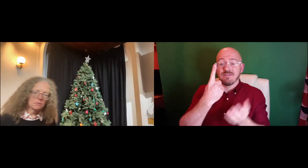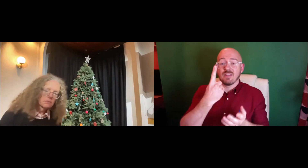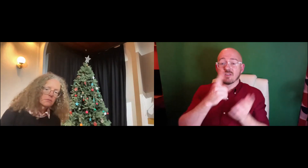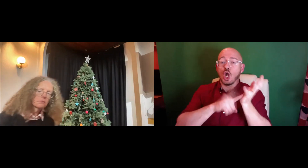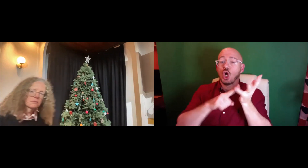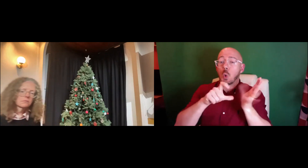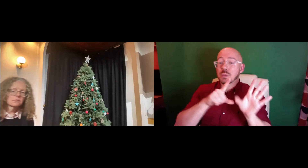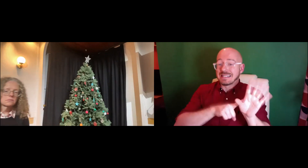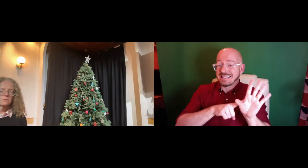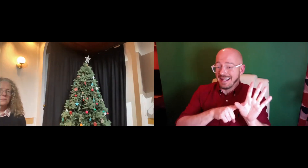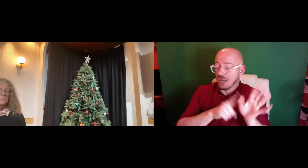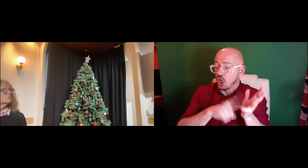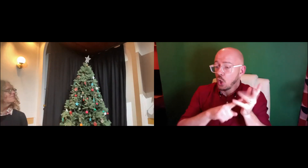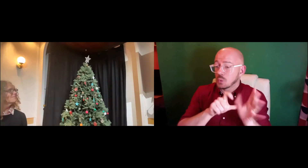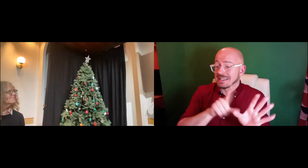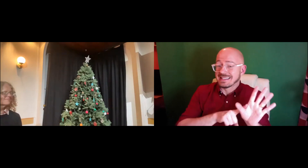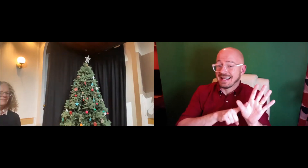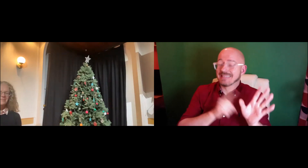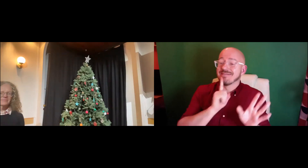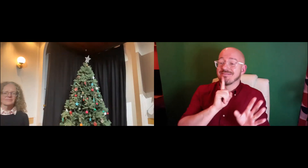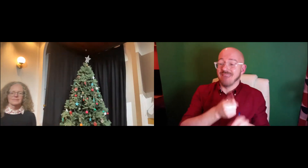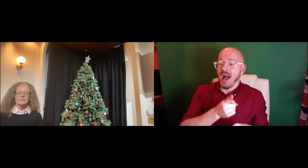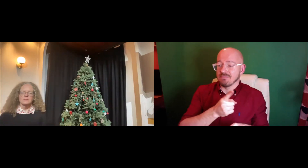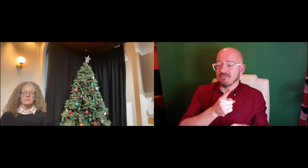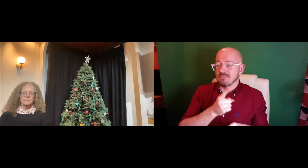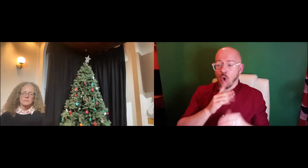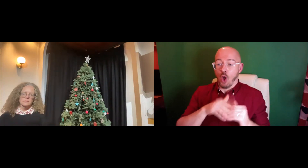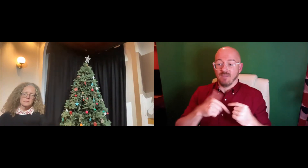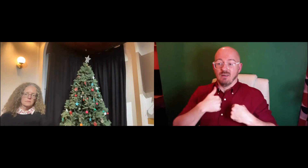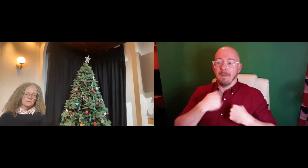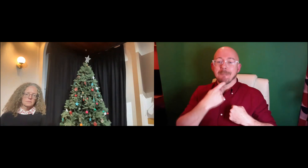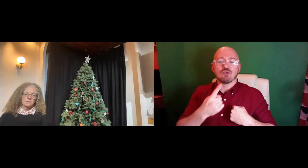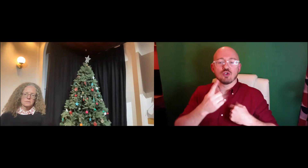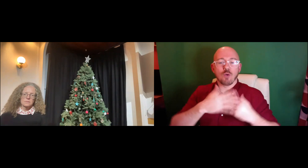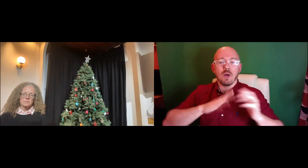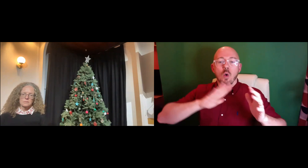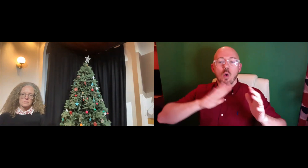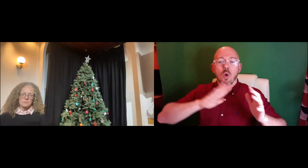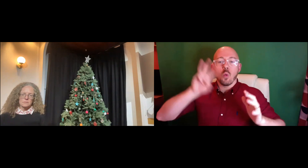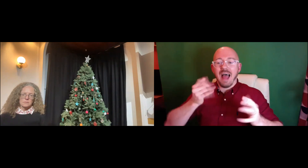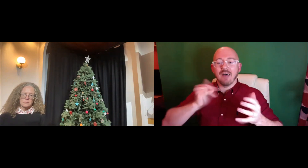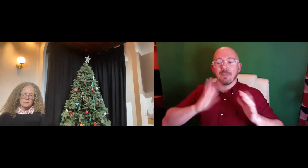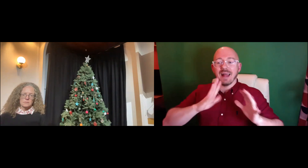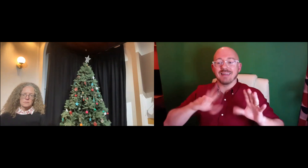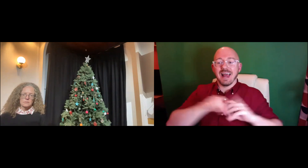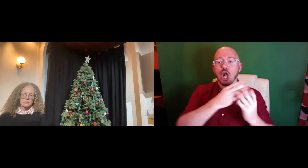Okay, there are 3 more questions. The first one is from Lucy, who asks